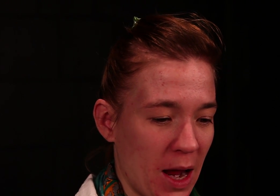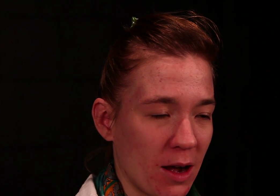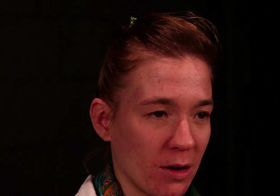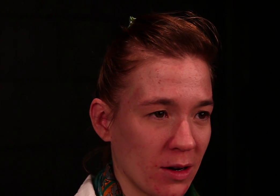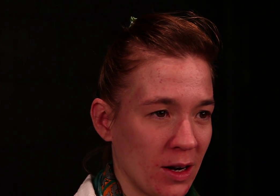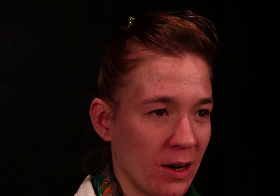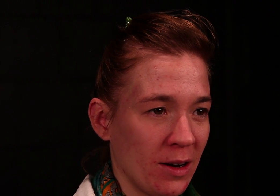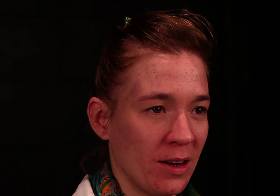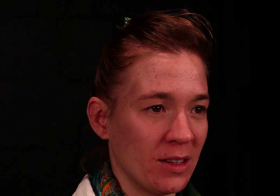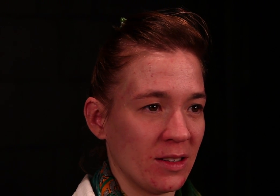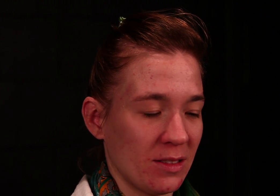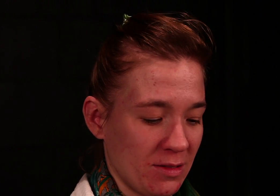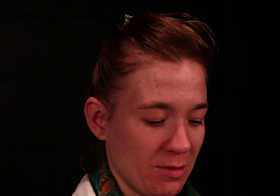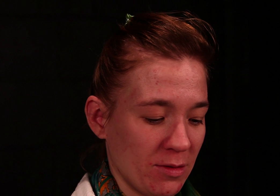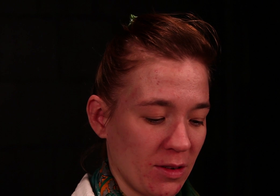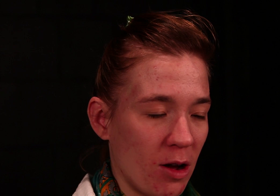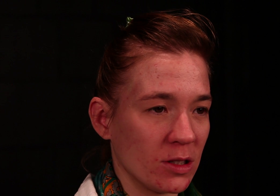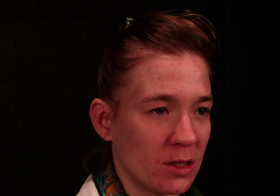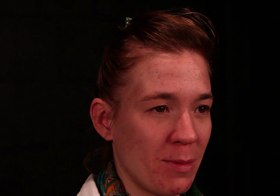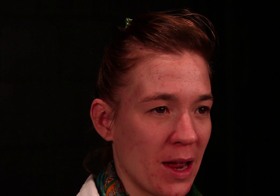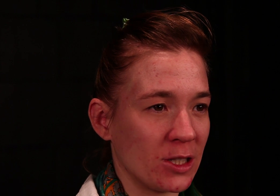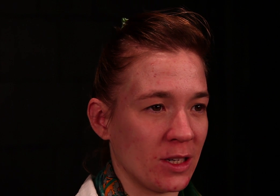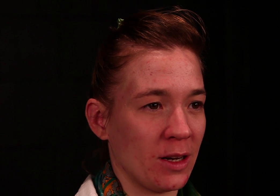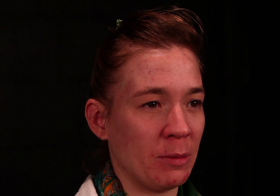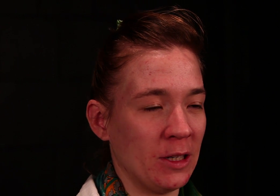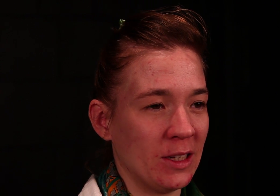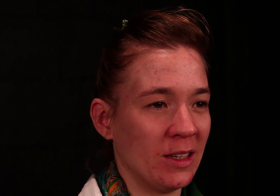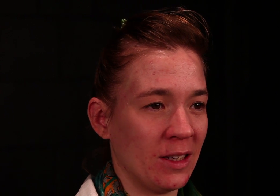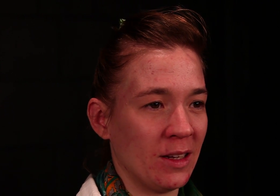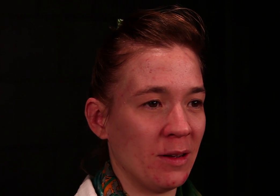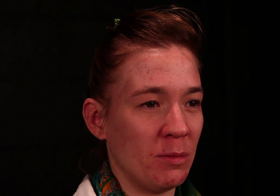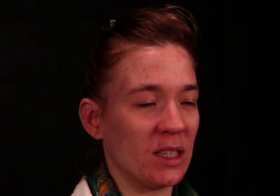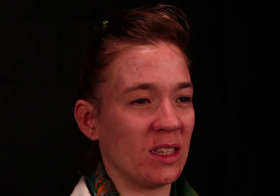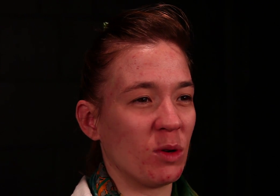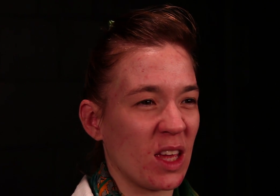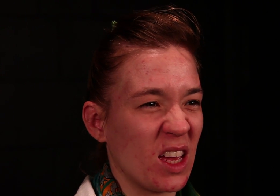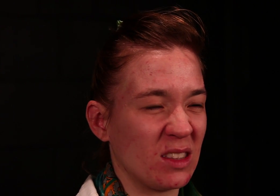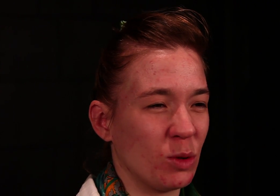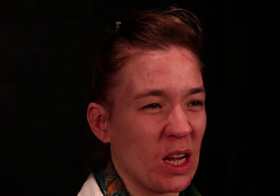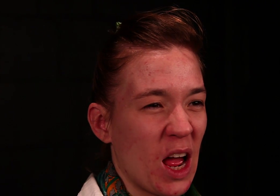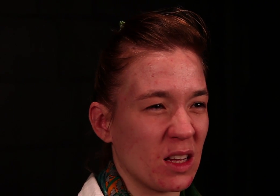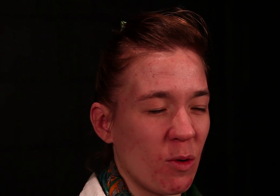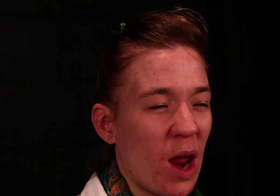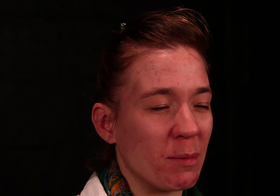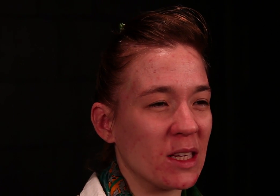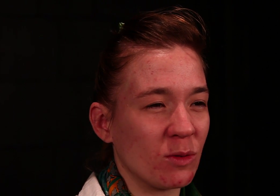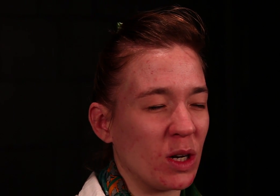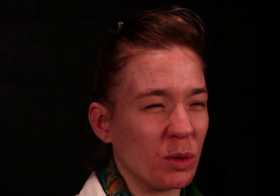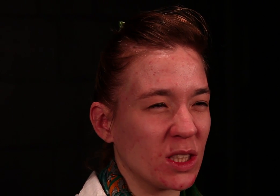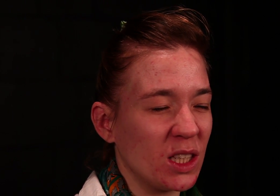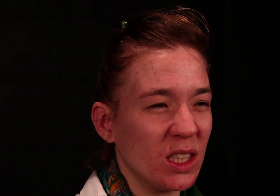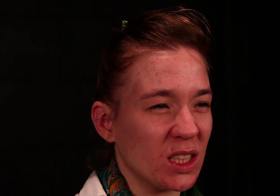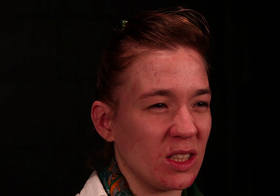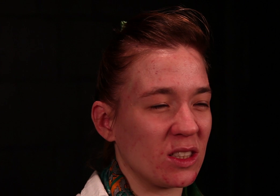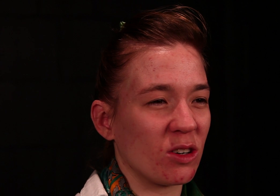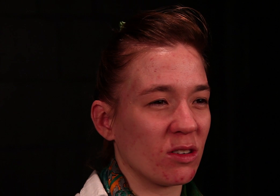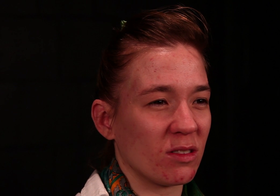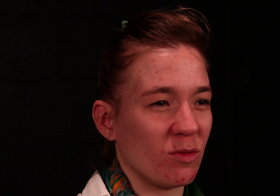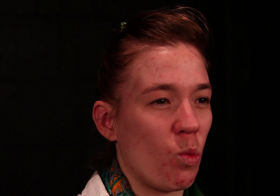matter all smashed up and then mixed in with the eggs. And when I'm guessing when it was cooked, it turned